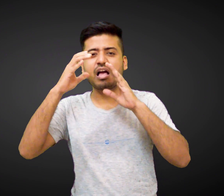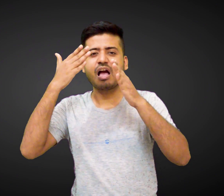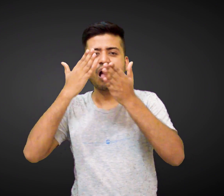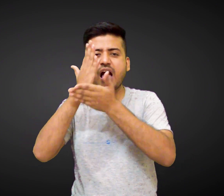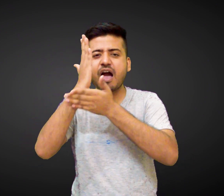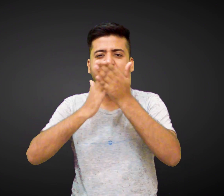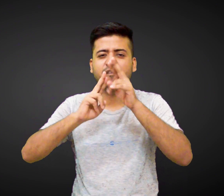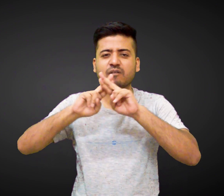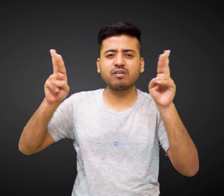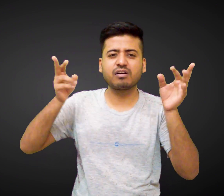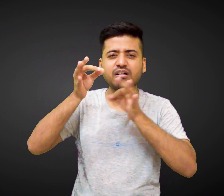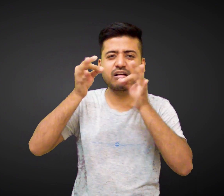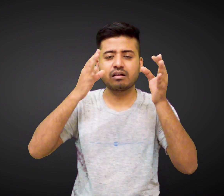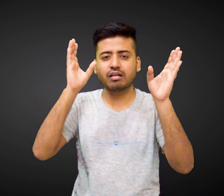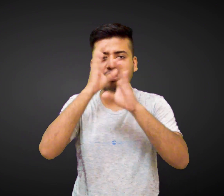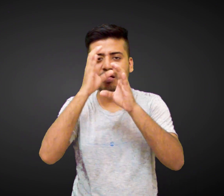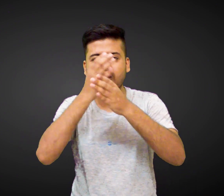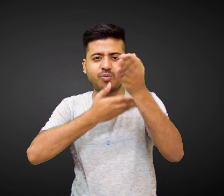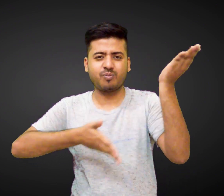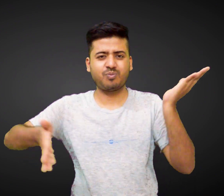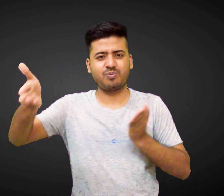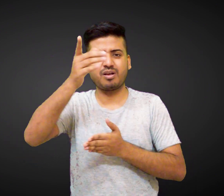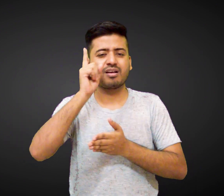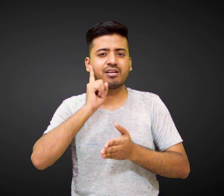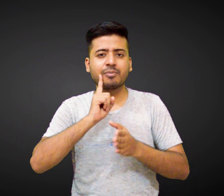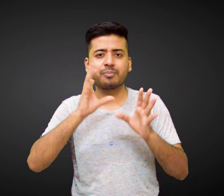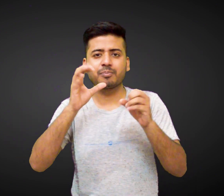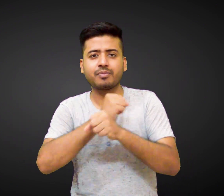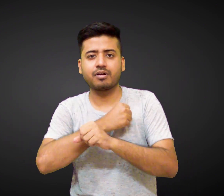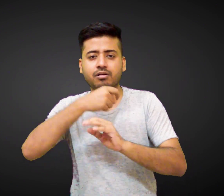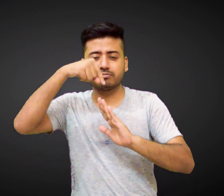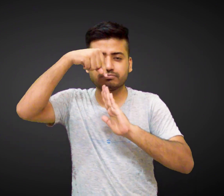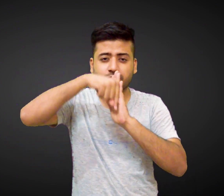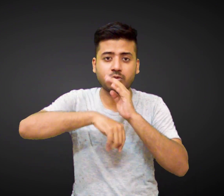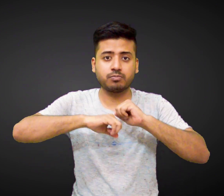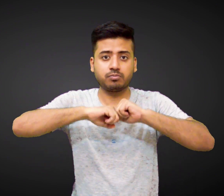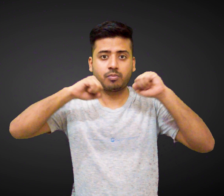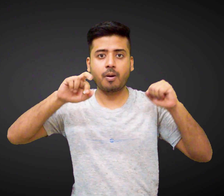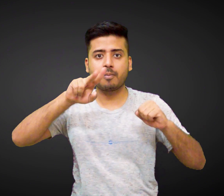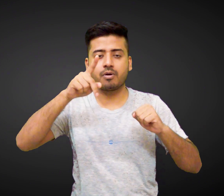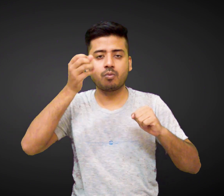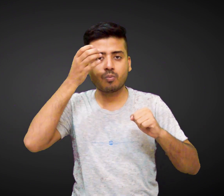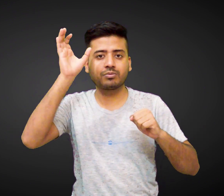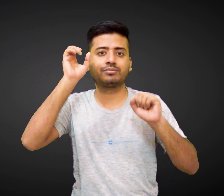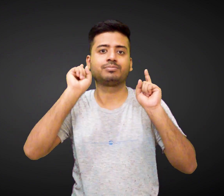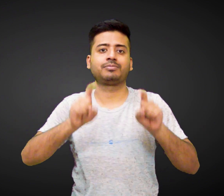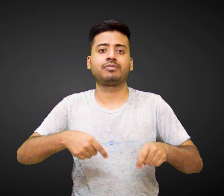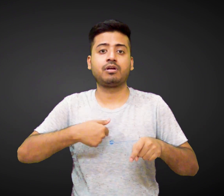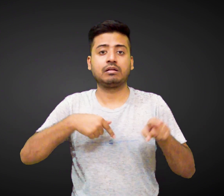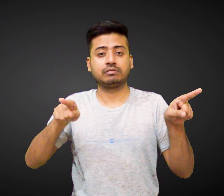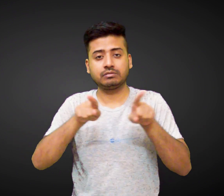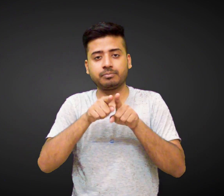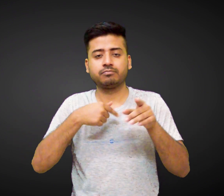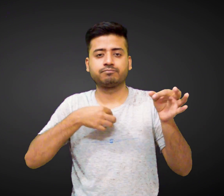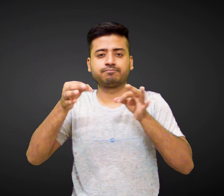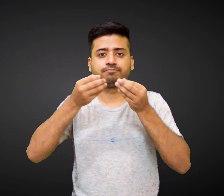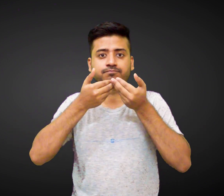information. See news. This signifies the need for news coverage to be accessible to deaf people. Used.